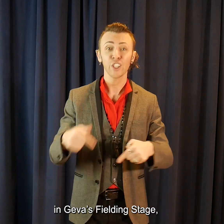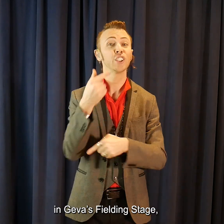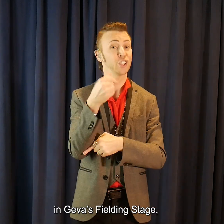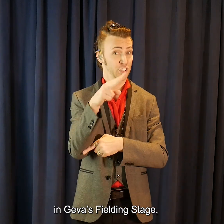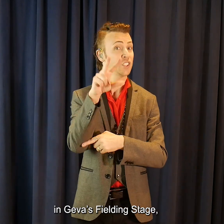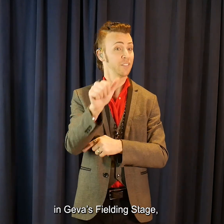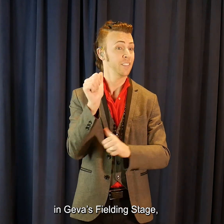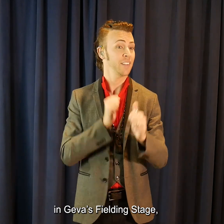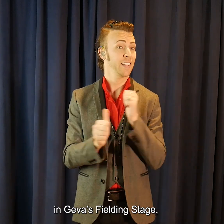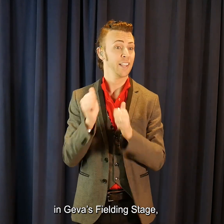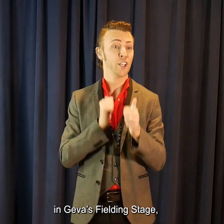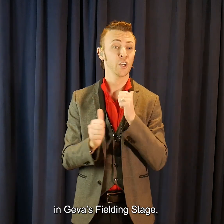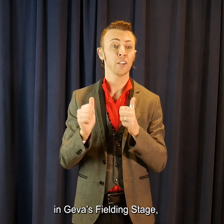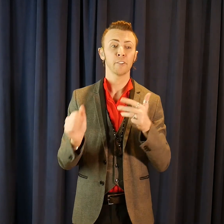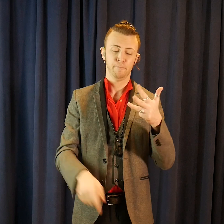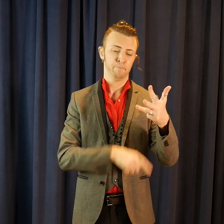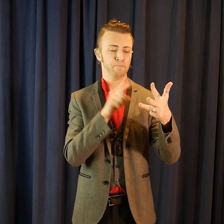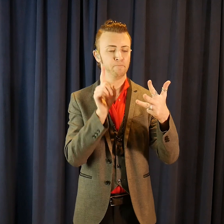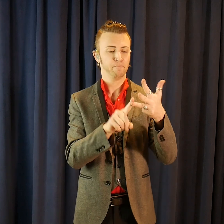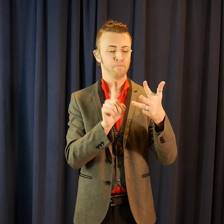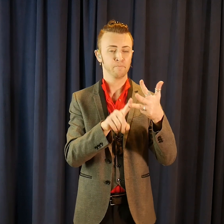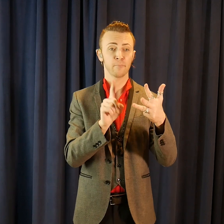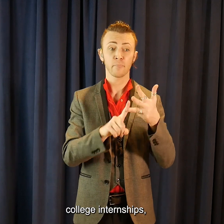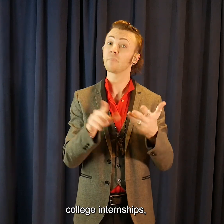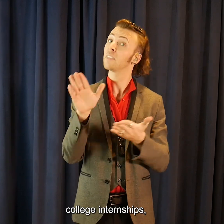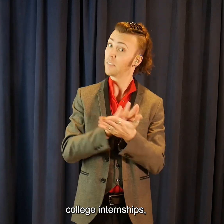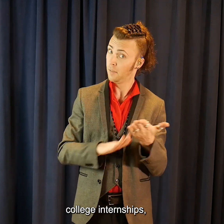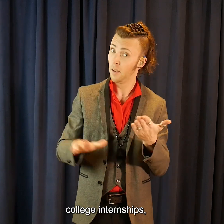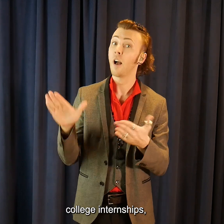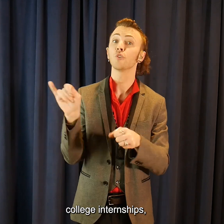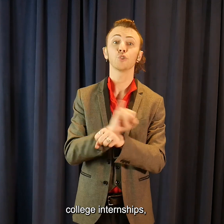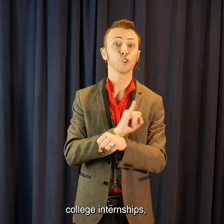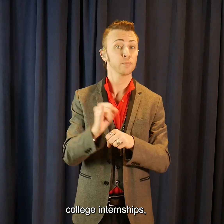Geva's Fielding stage, college internships,